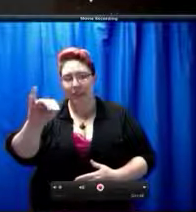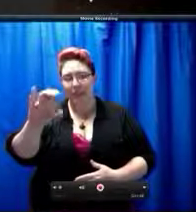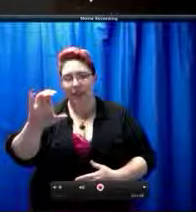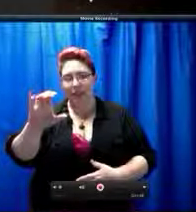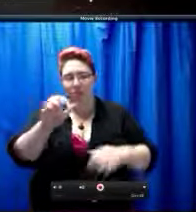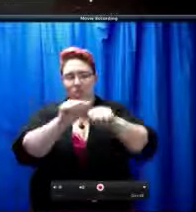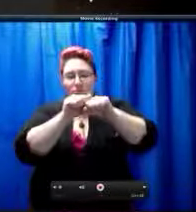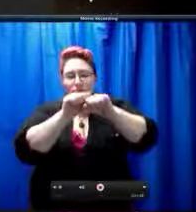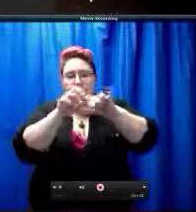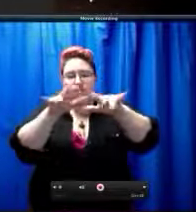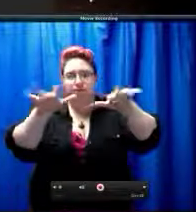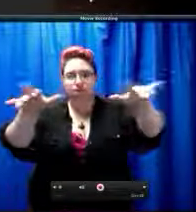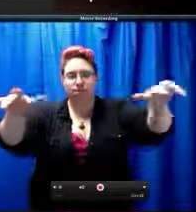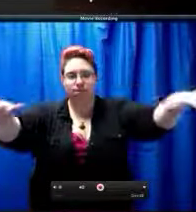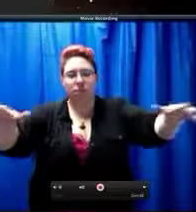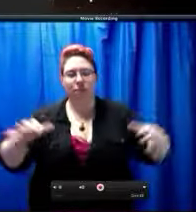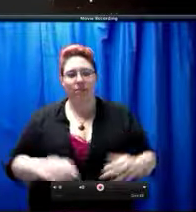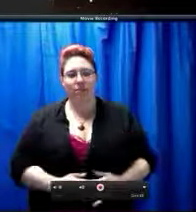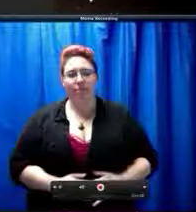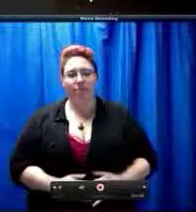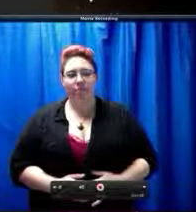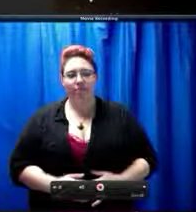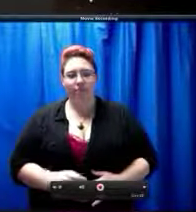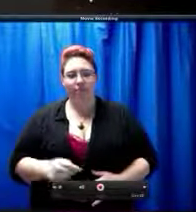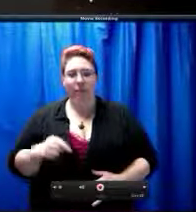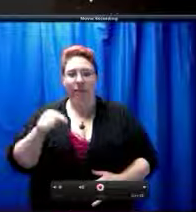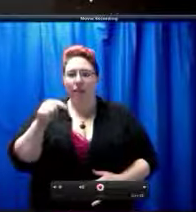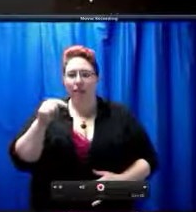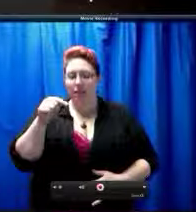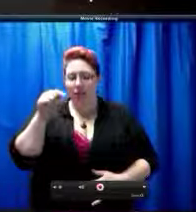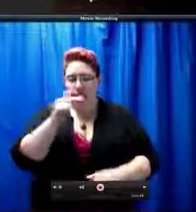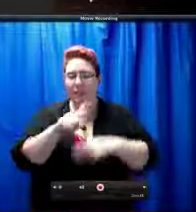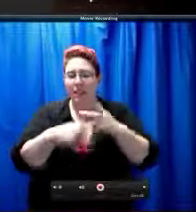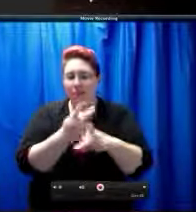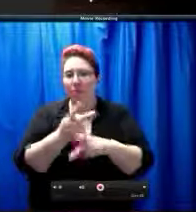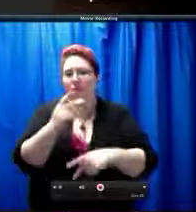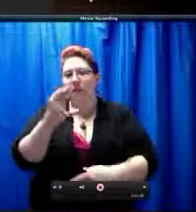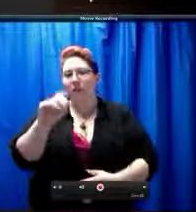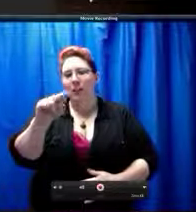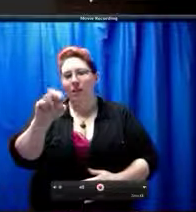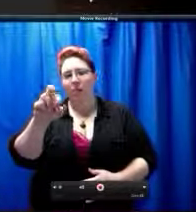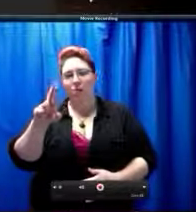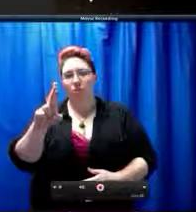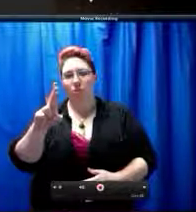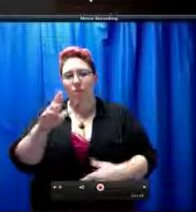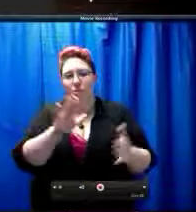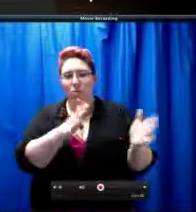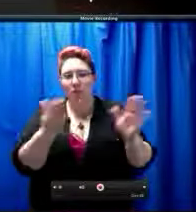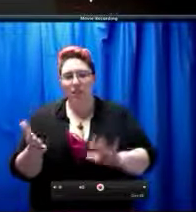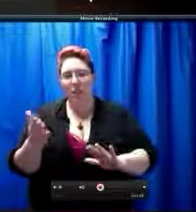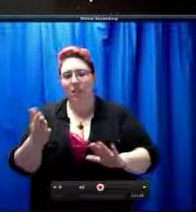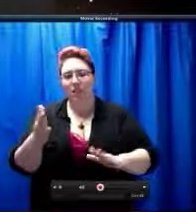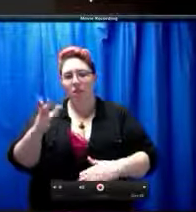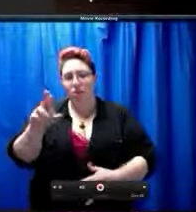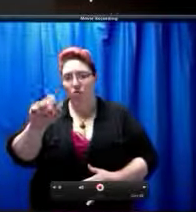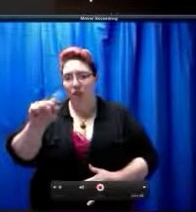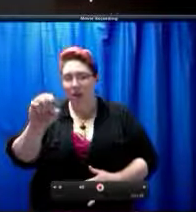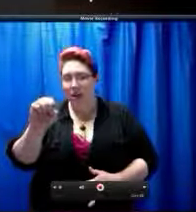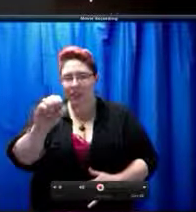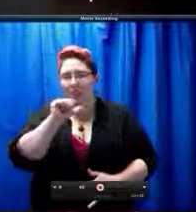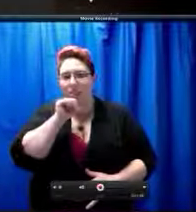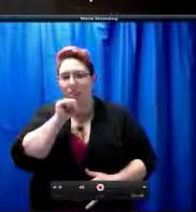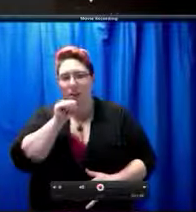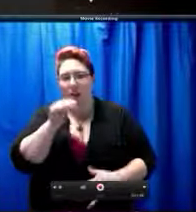far as their mortality rates. And when we talk about cancers, and we talked about it first, tobacco